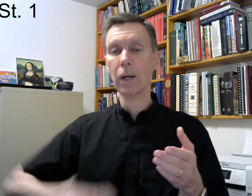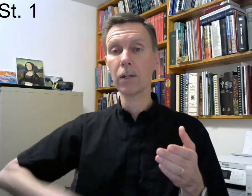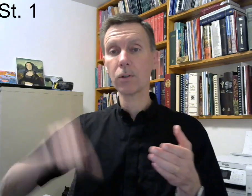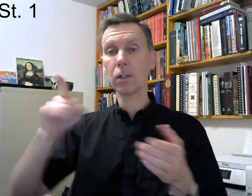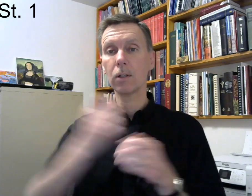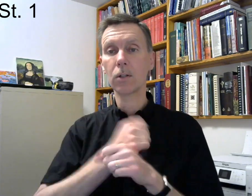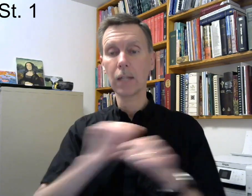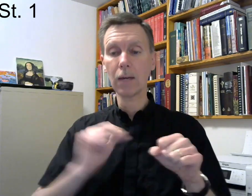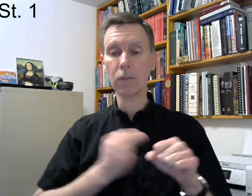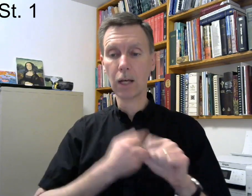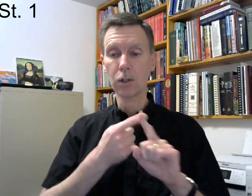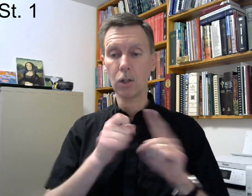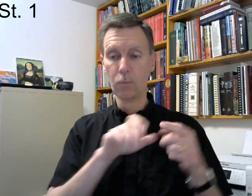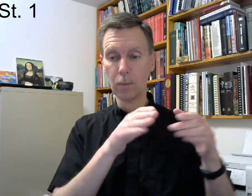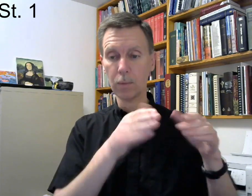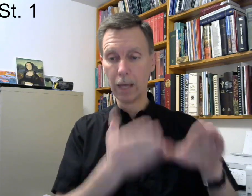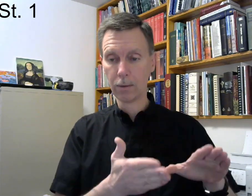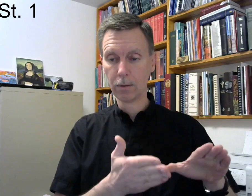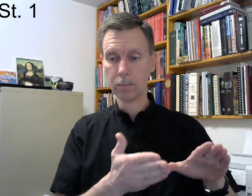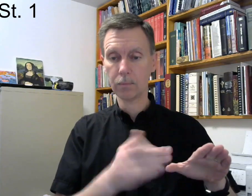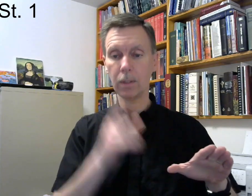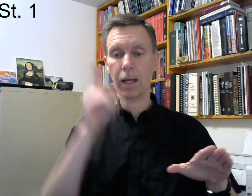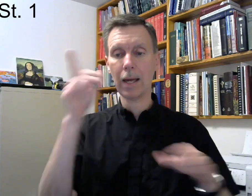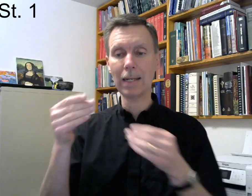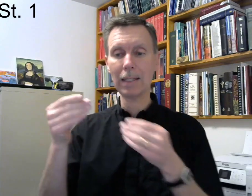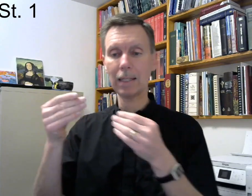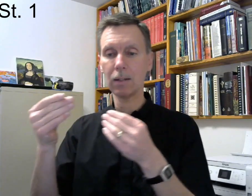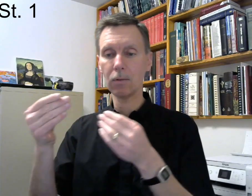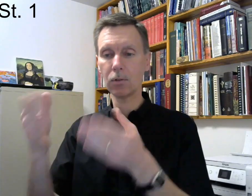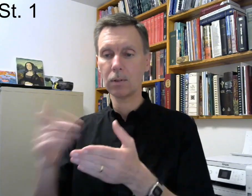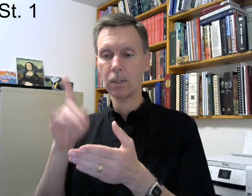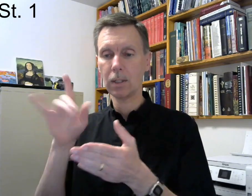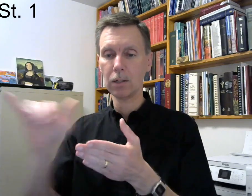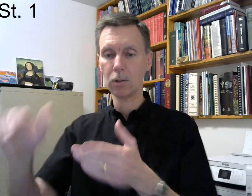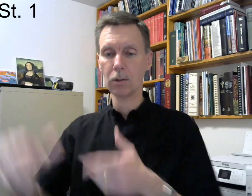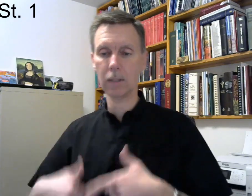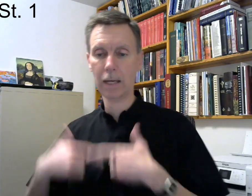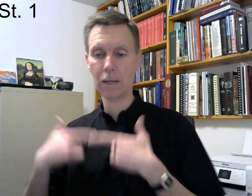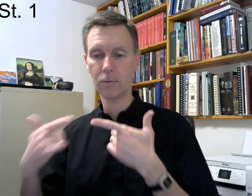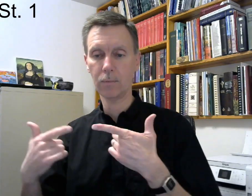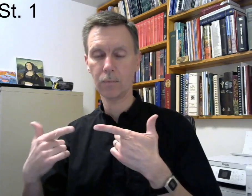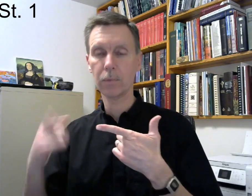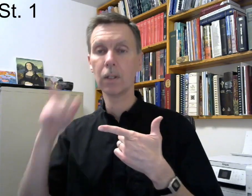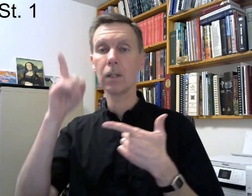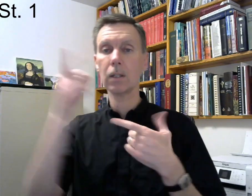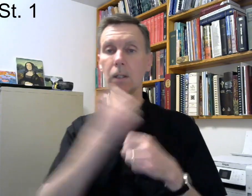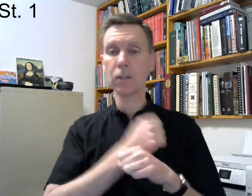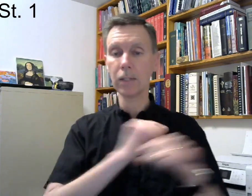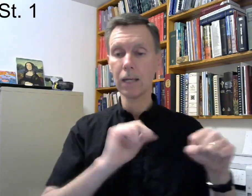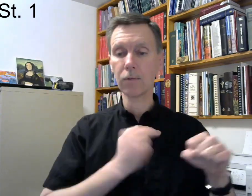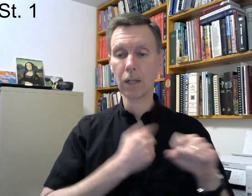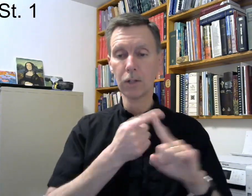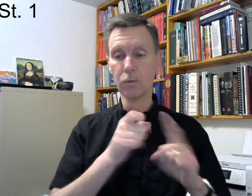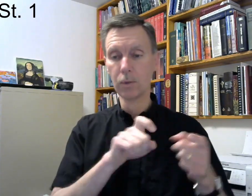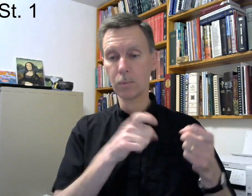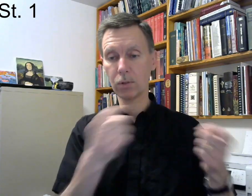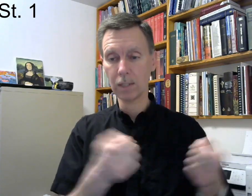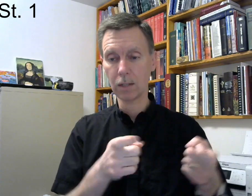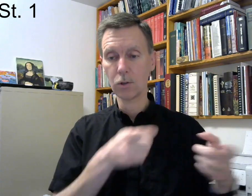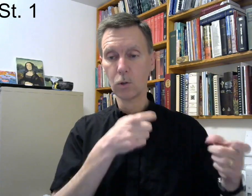Christ saves us from death and he gives eternal life. He saves us from sin's